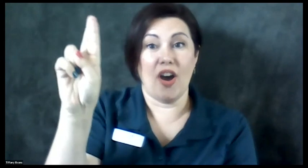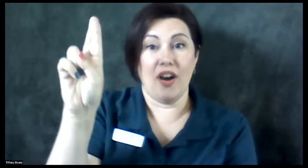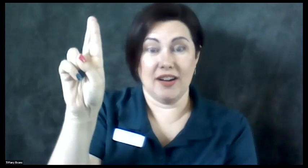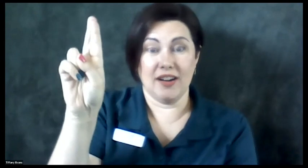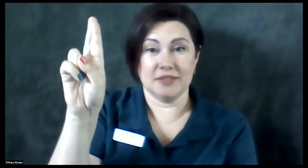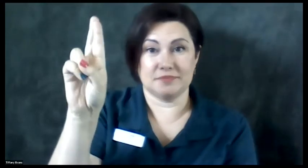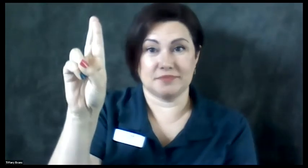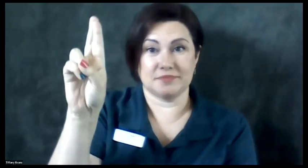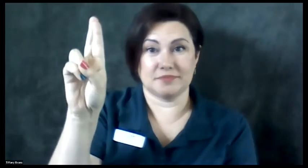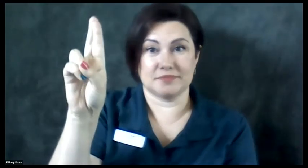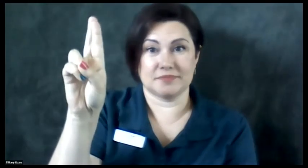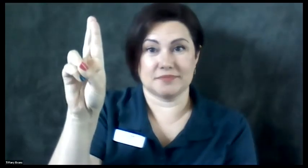R,